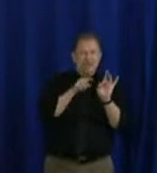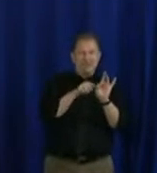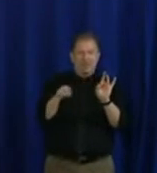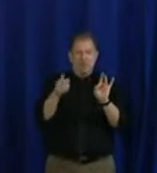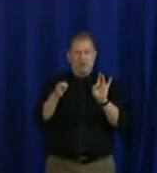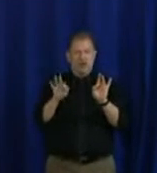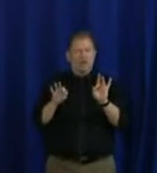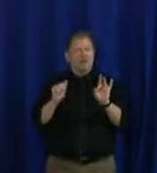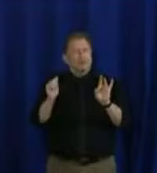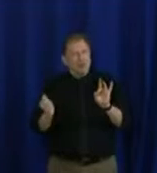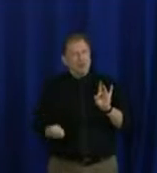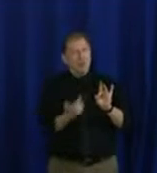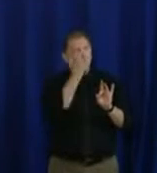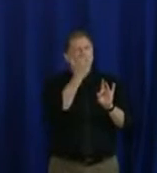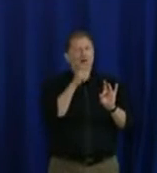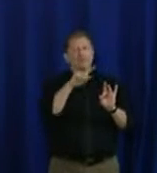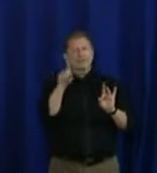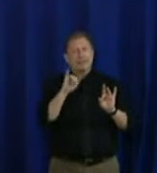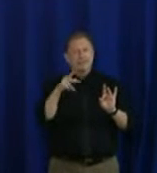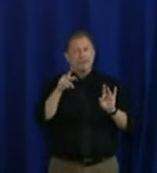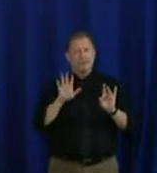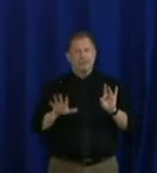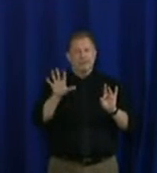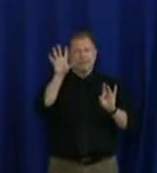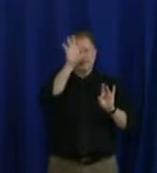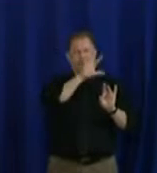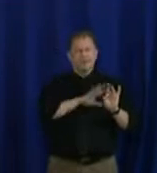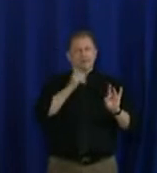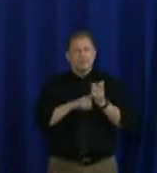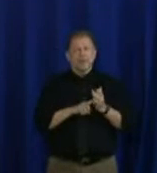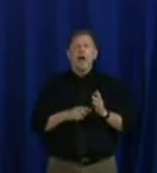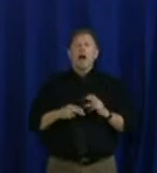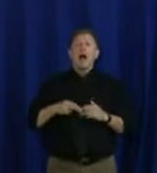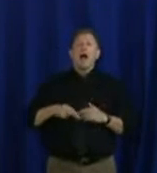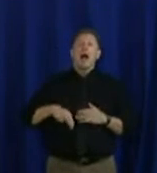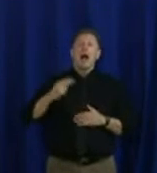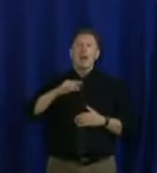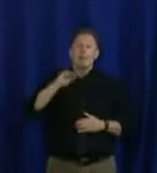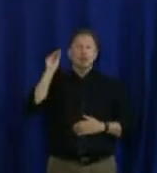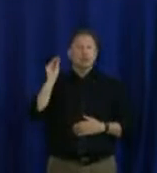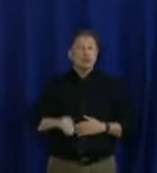every zip code just about is seeing cases. We're seeing the most new cases in the